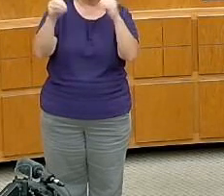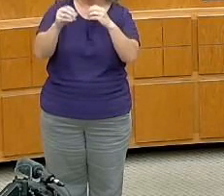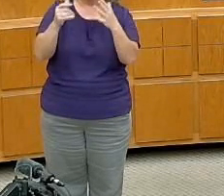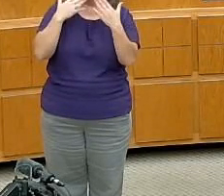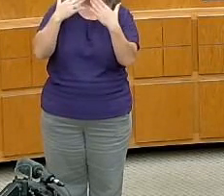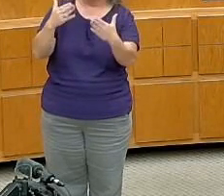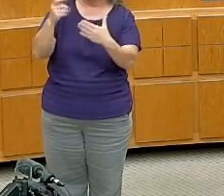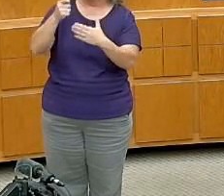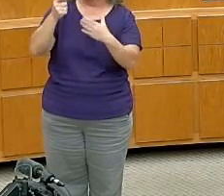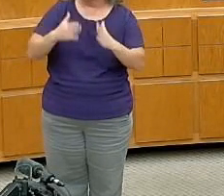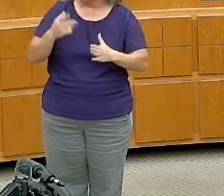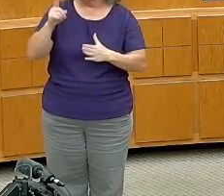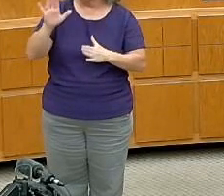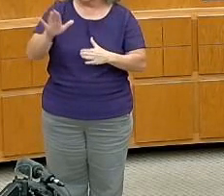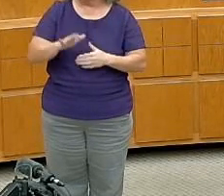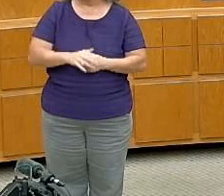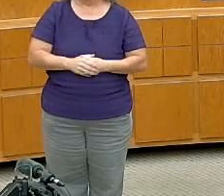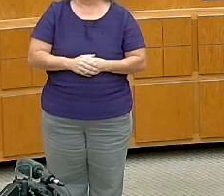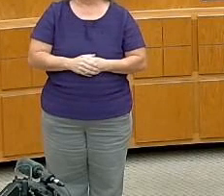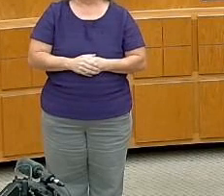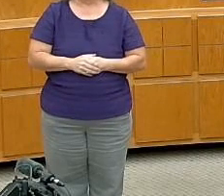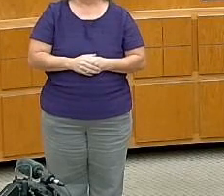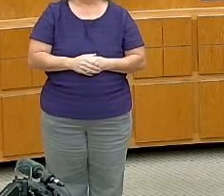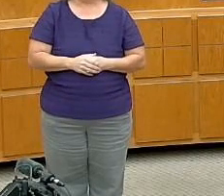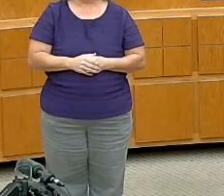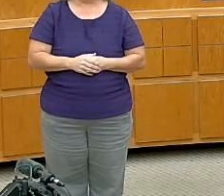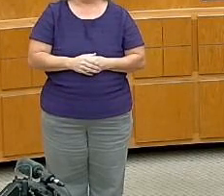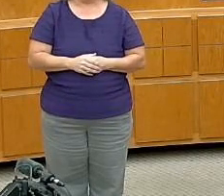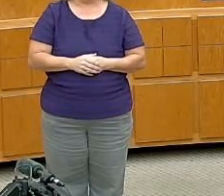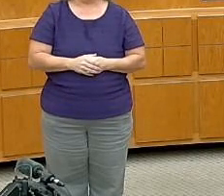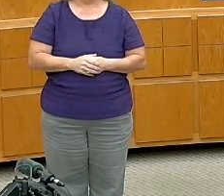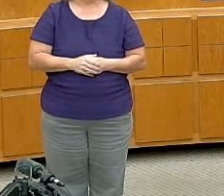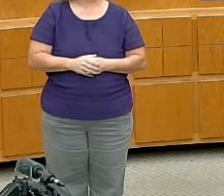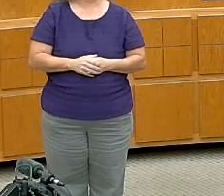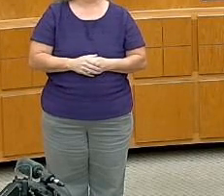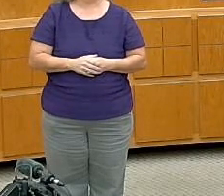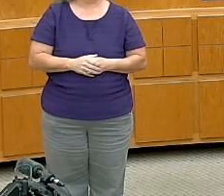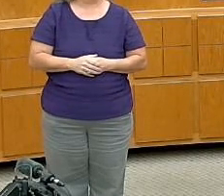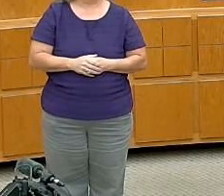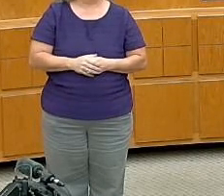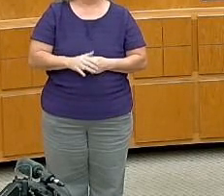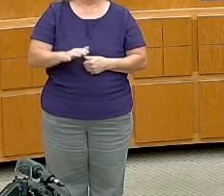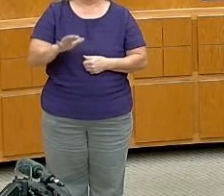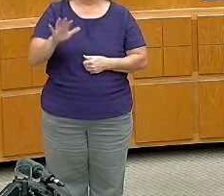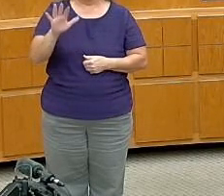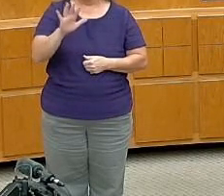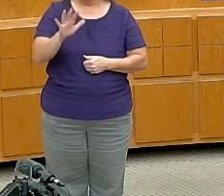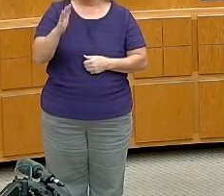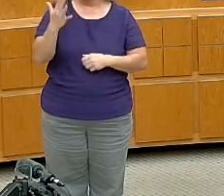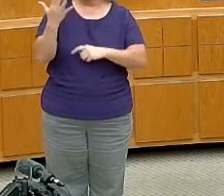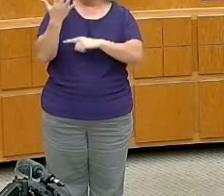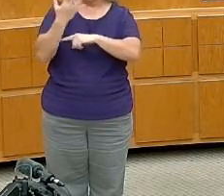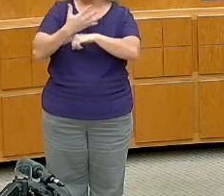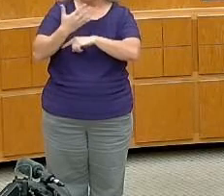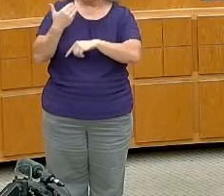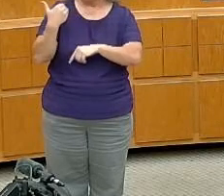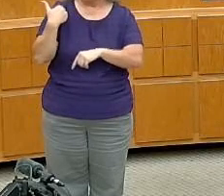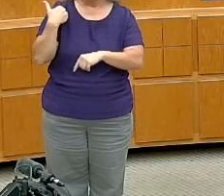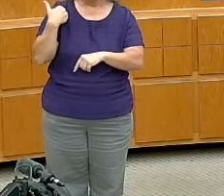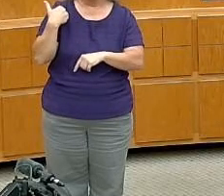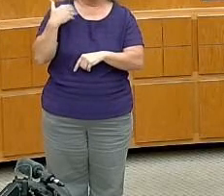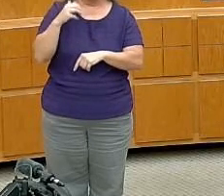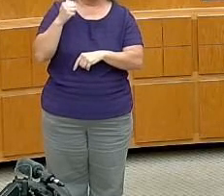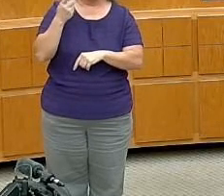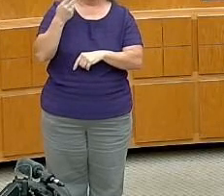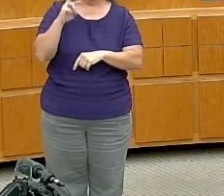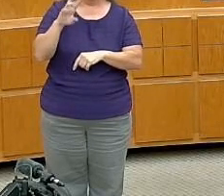efforts there. On about 5 days ago, on April the 9th,